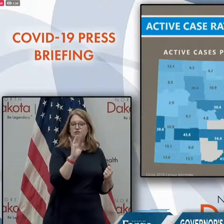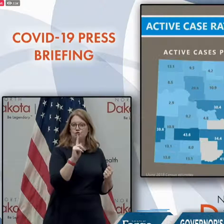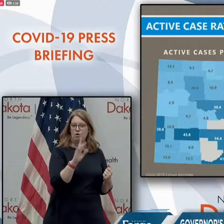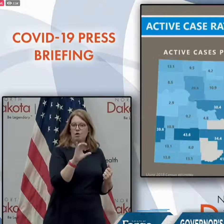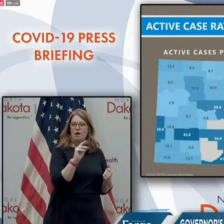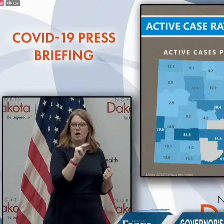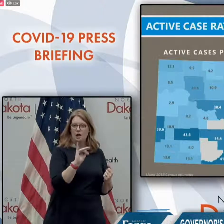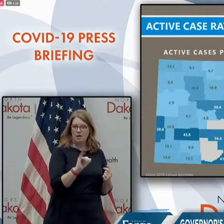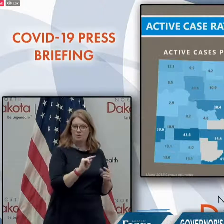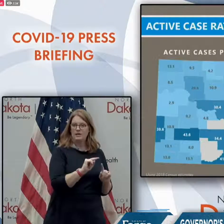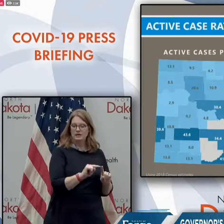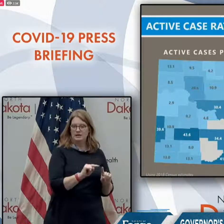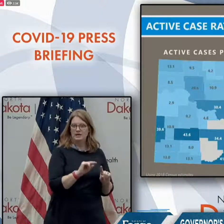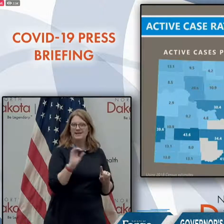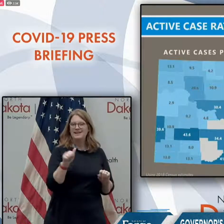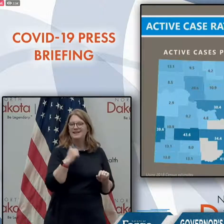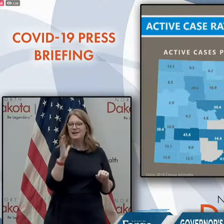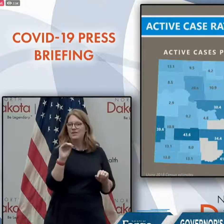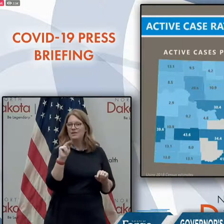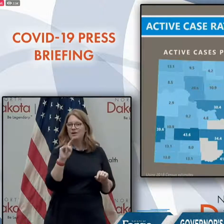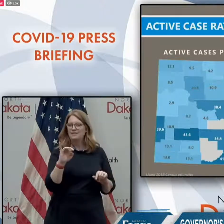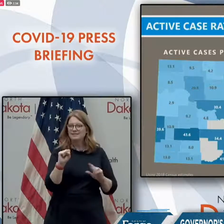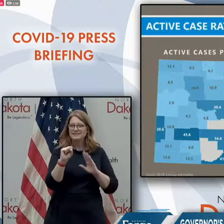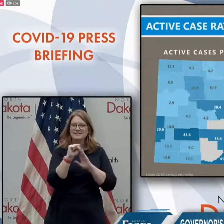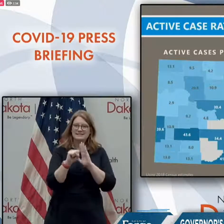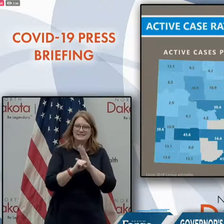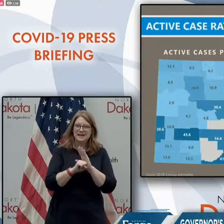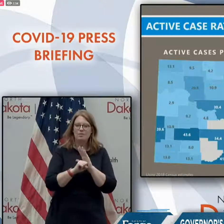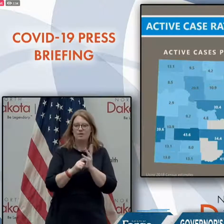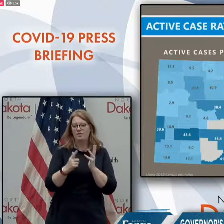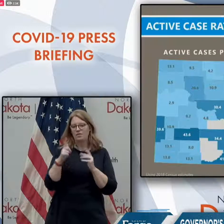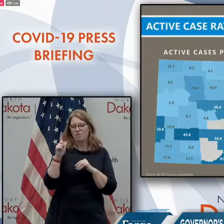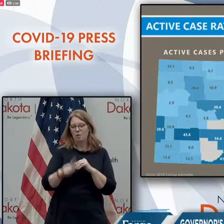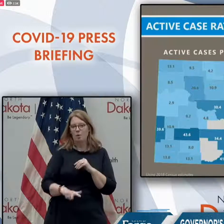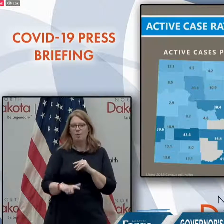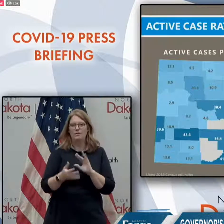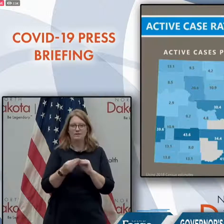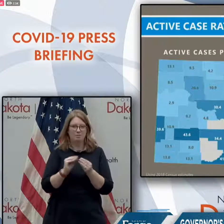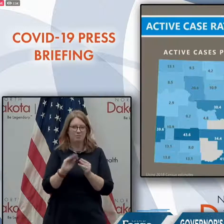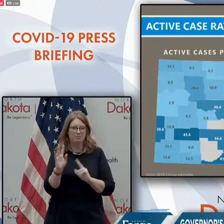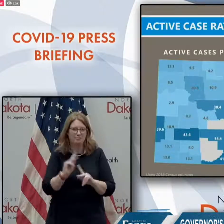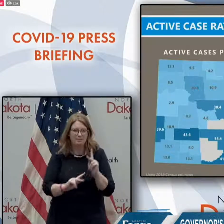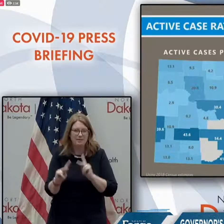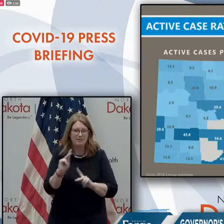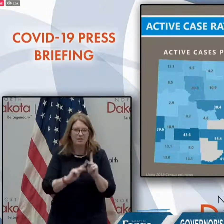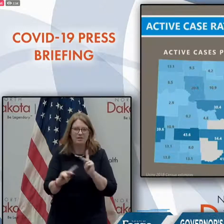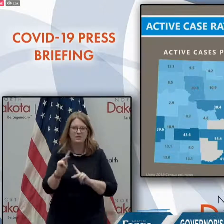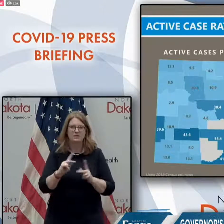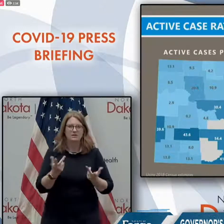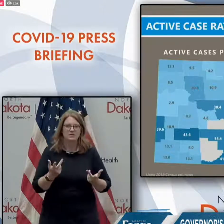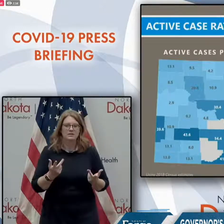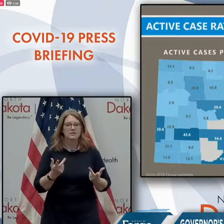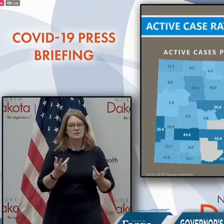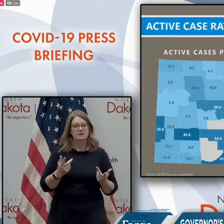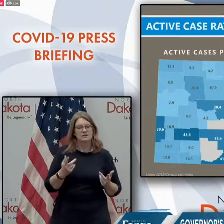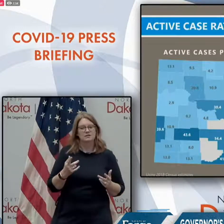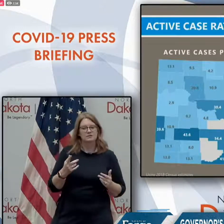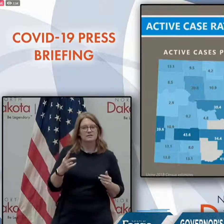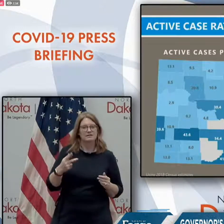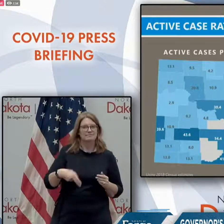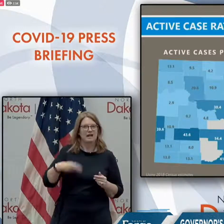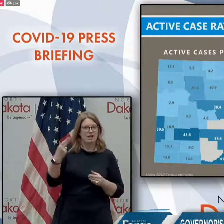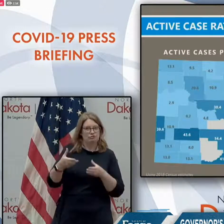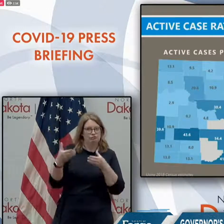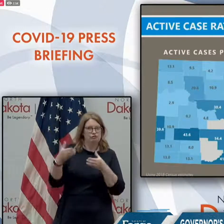and other counties in the state with lower populations actually you have the highest probability